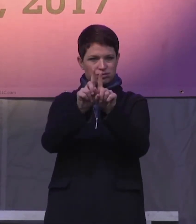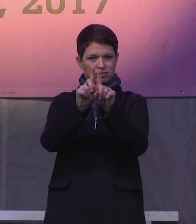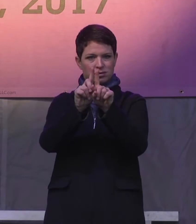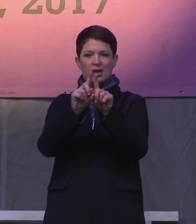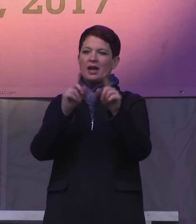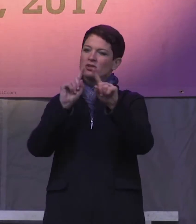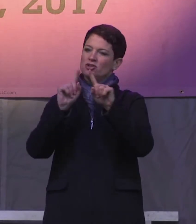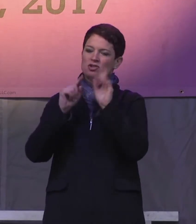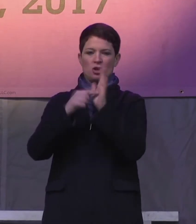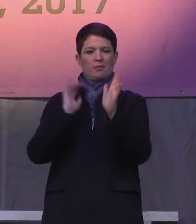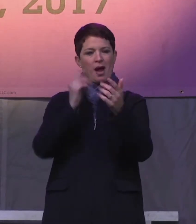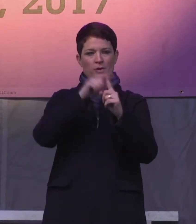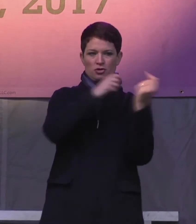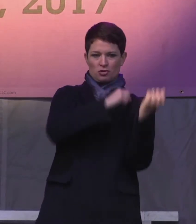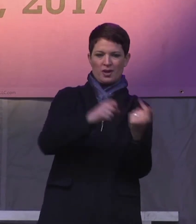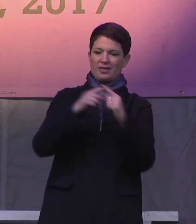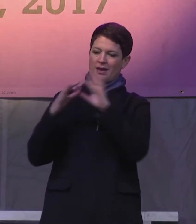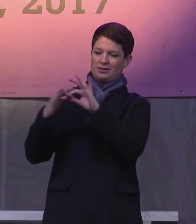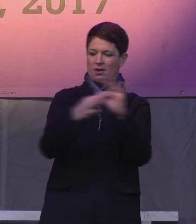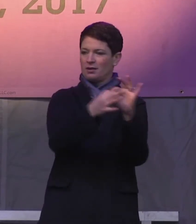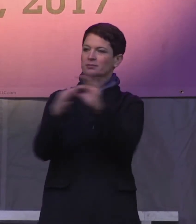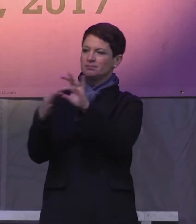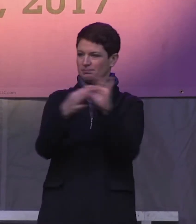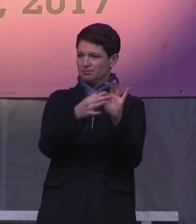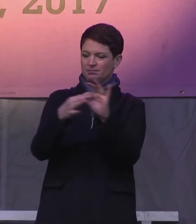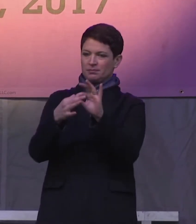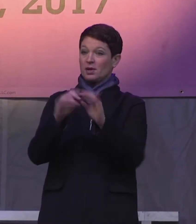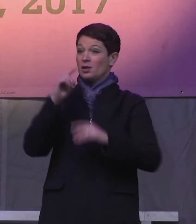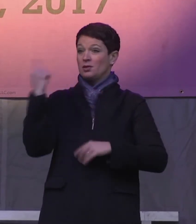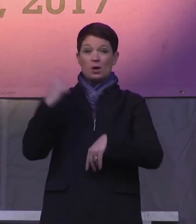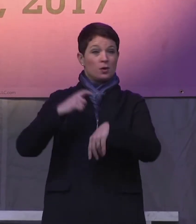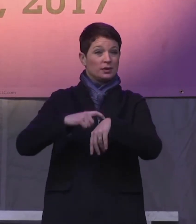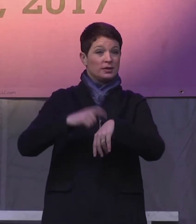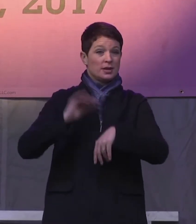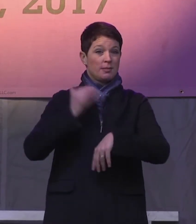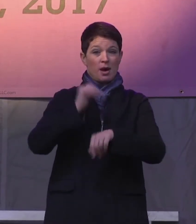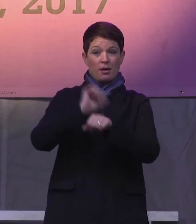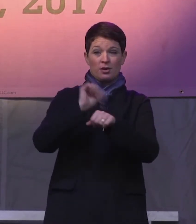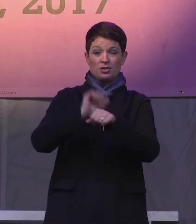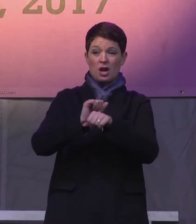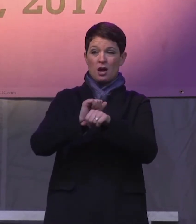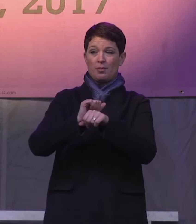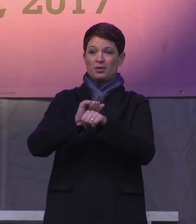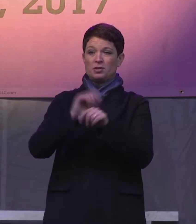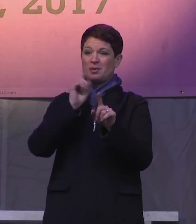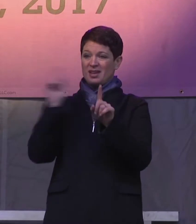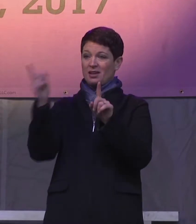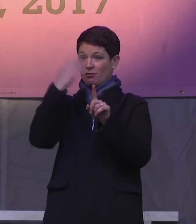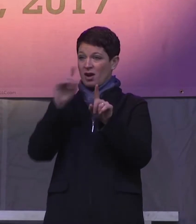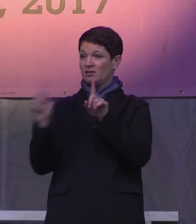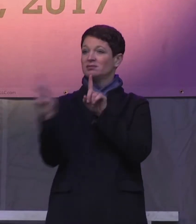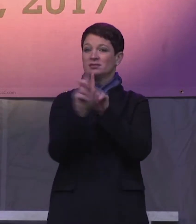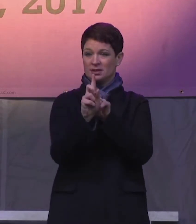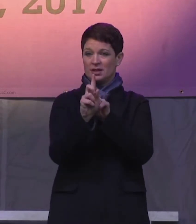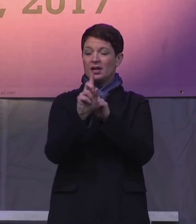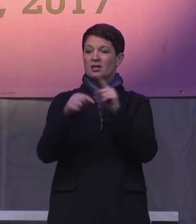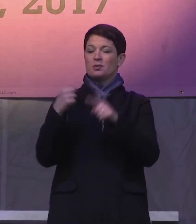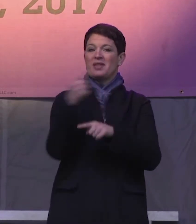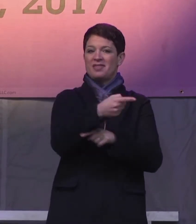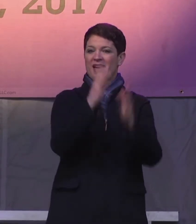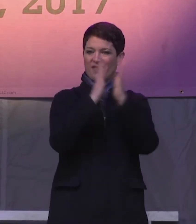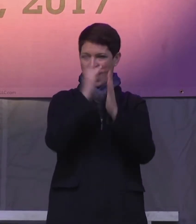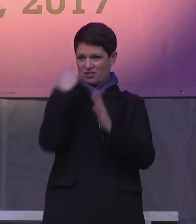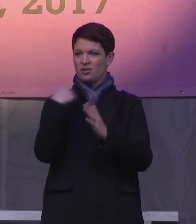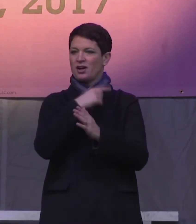show them our strength and our solidarity. And the only time our job is to ever stand in front of these women is when they have